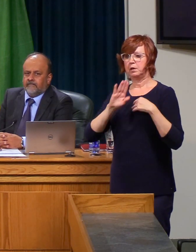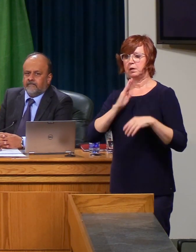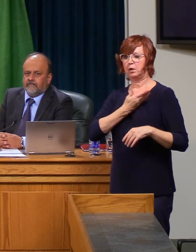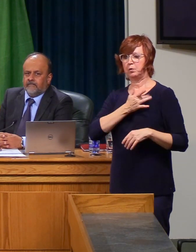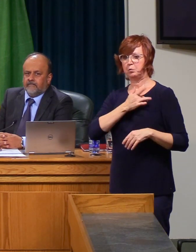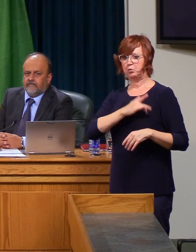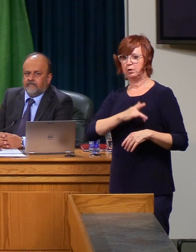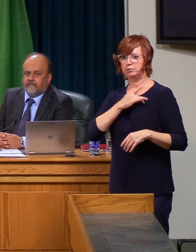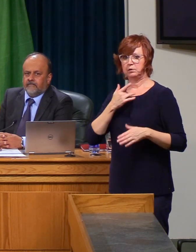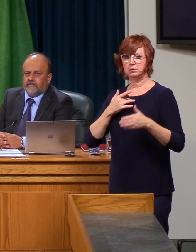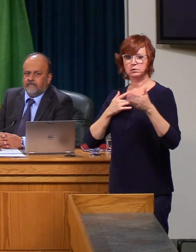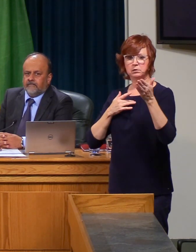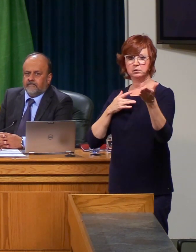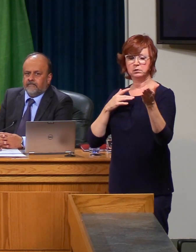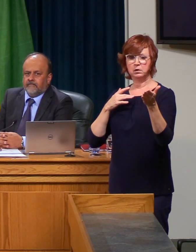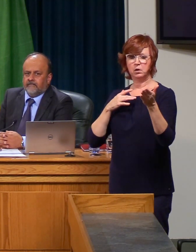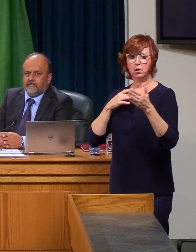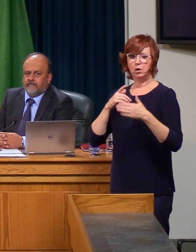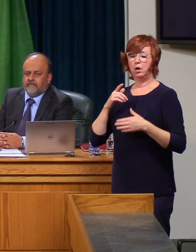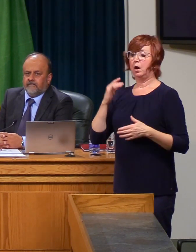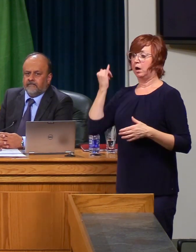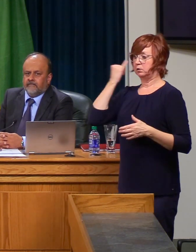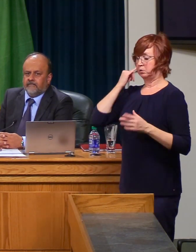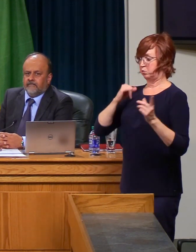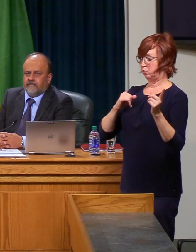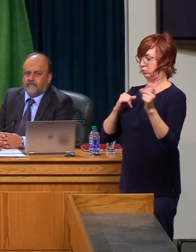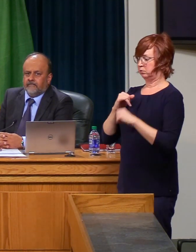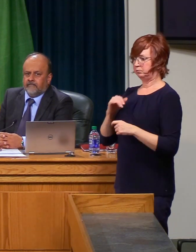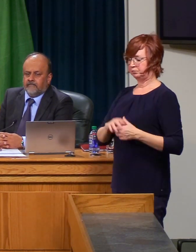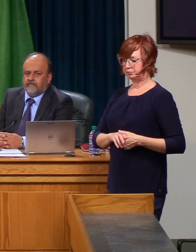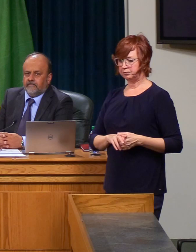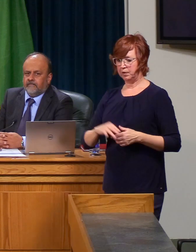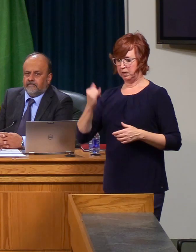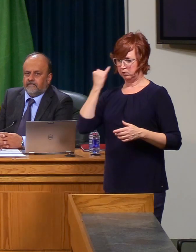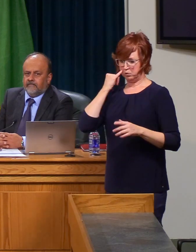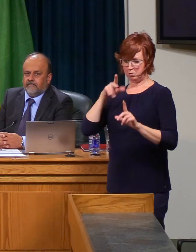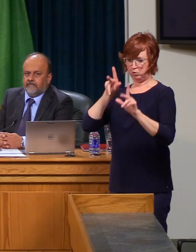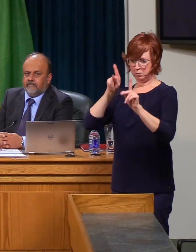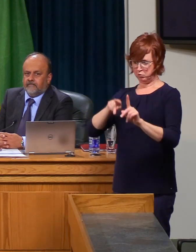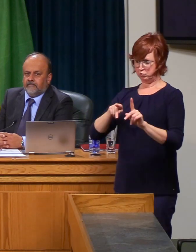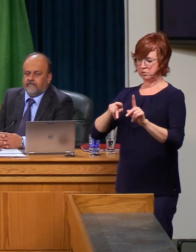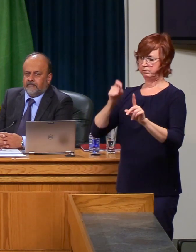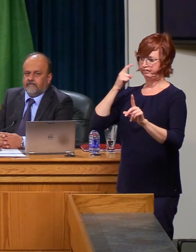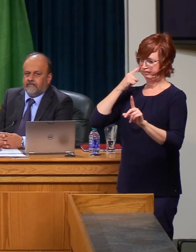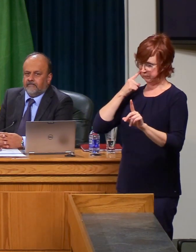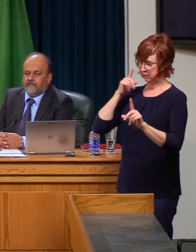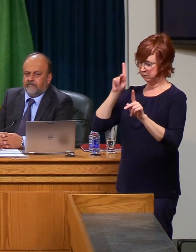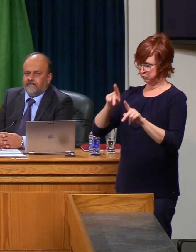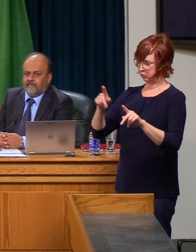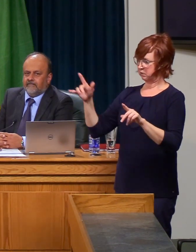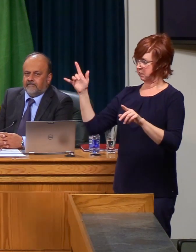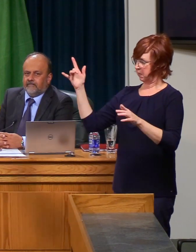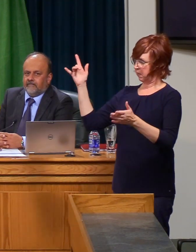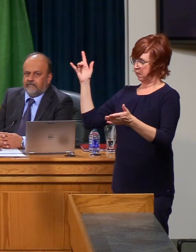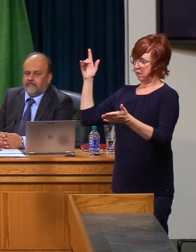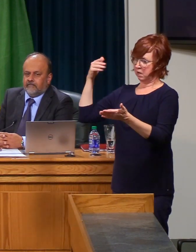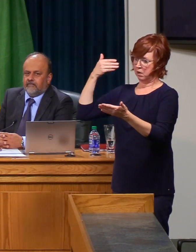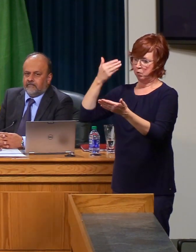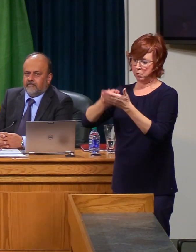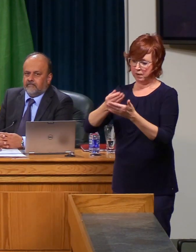should somebody in Saskatchewan do if they know of someone's returned from foreign travel and isn't self-isolating for 14 days? What should they